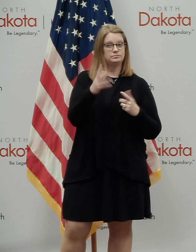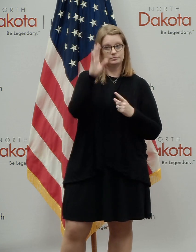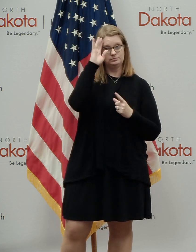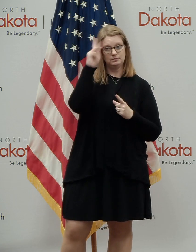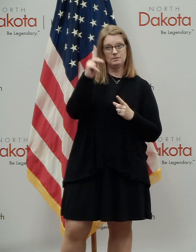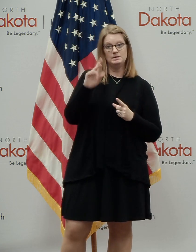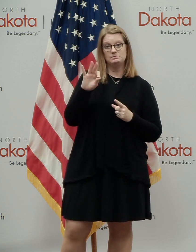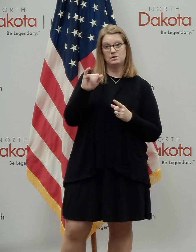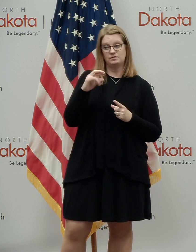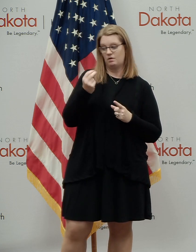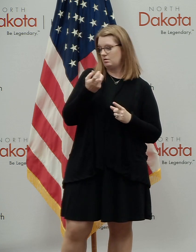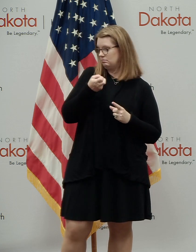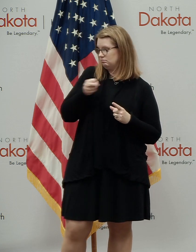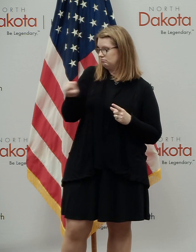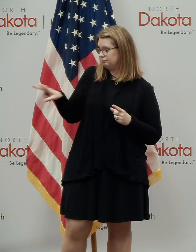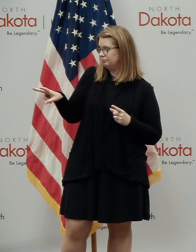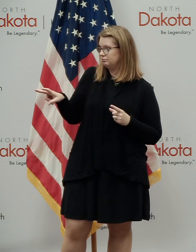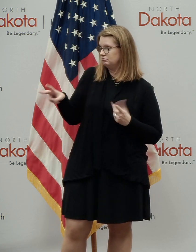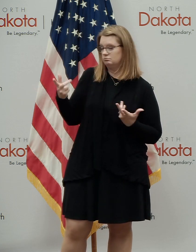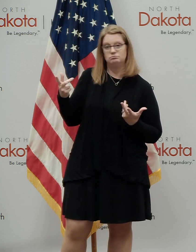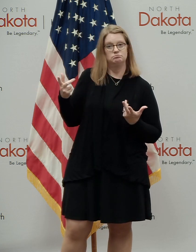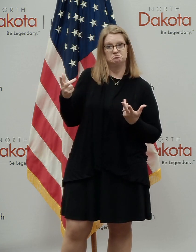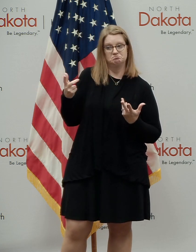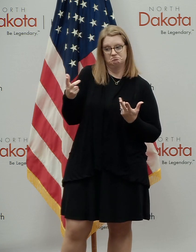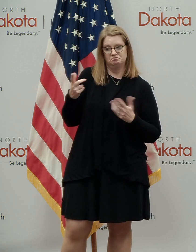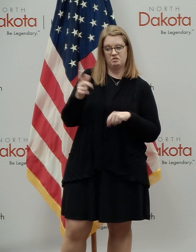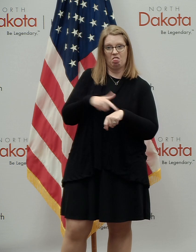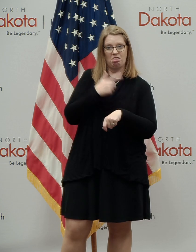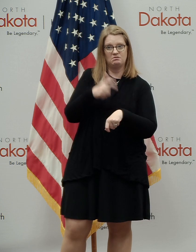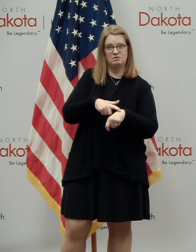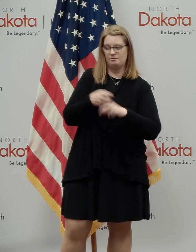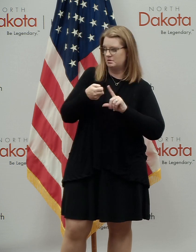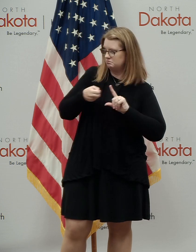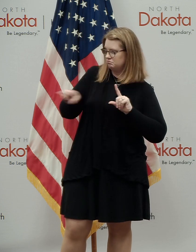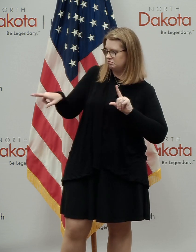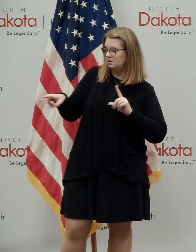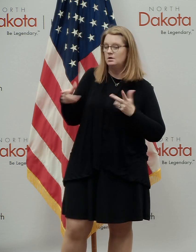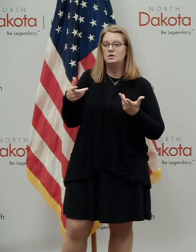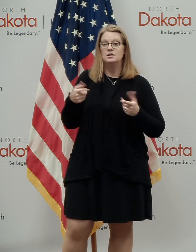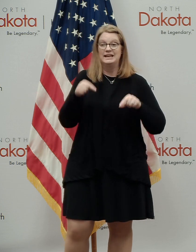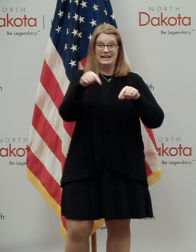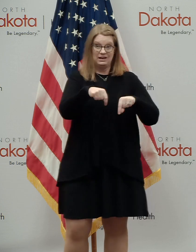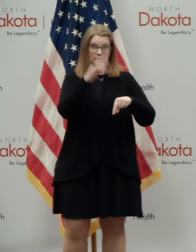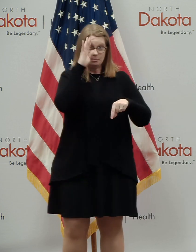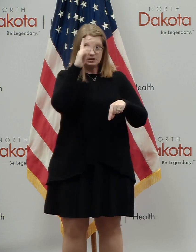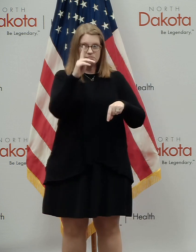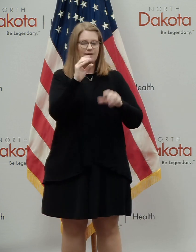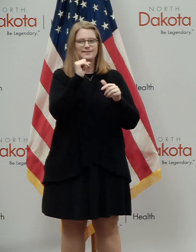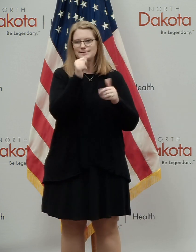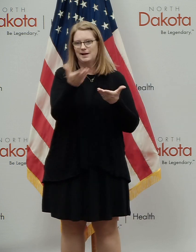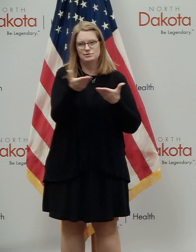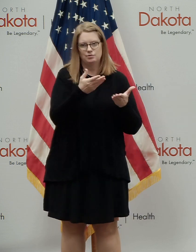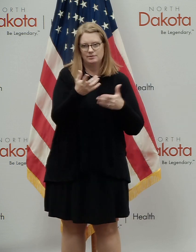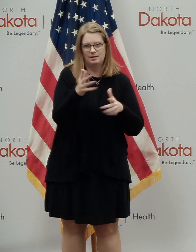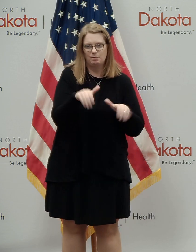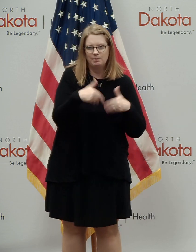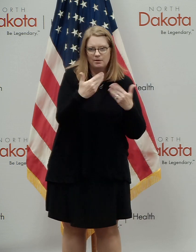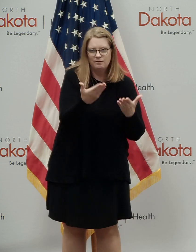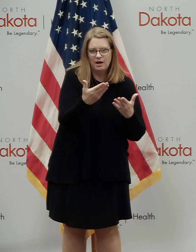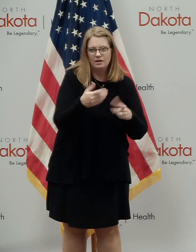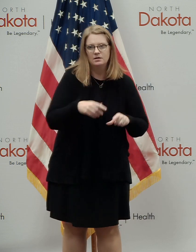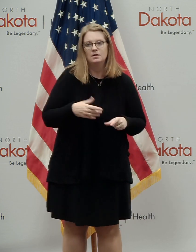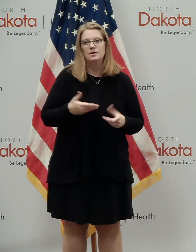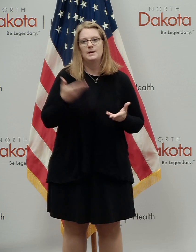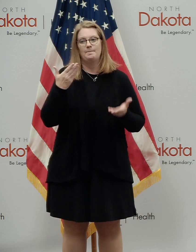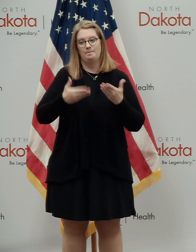Bismarck to Fargo, and we have for a long time. It might be a service we don't have. It might be that our